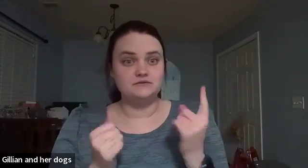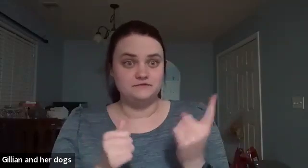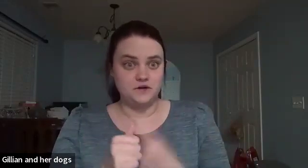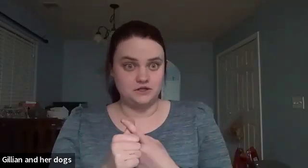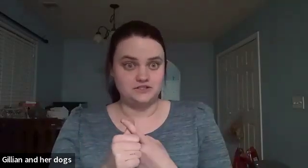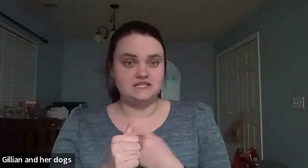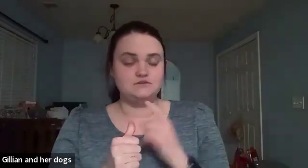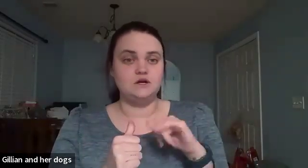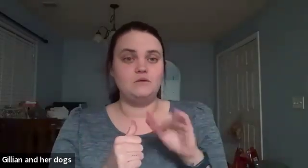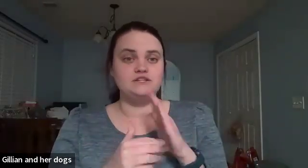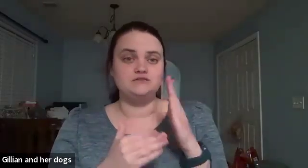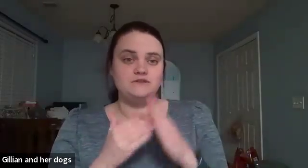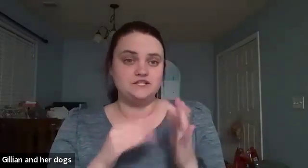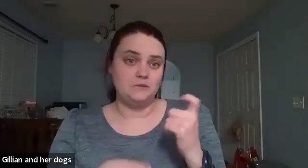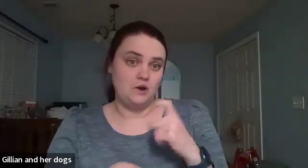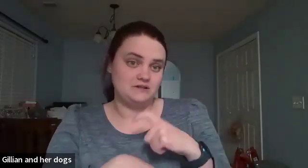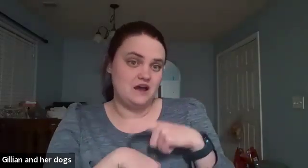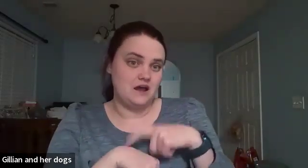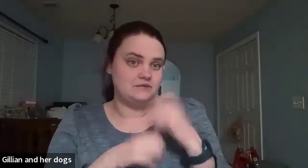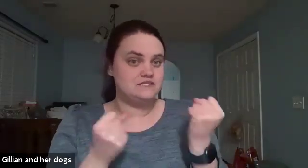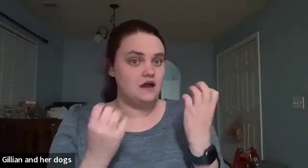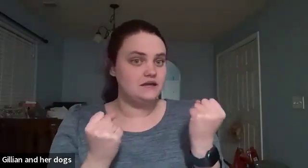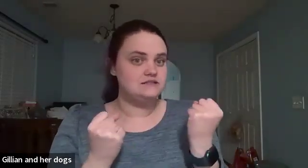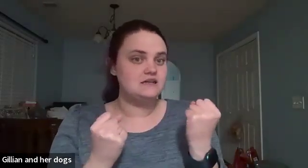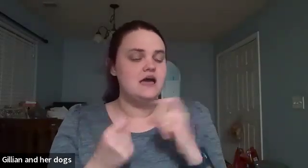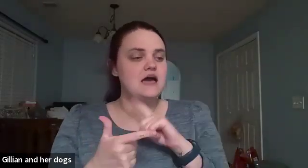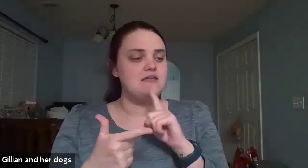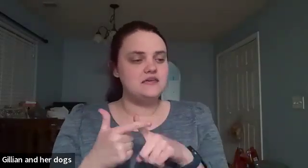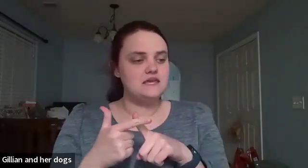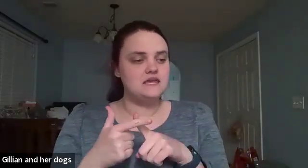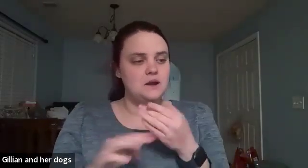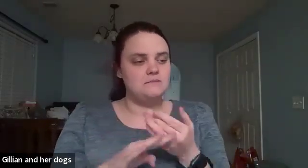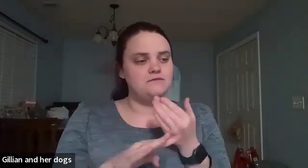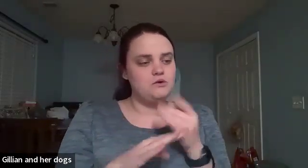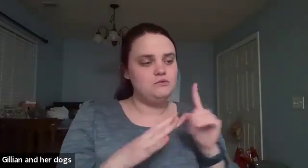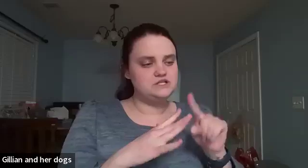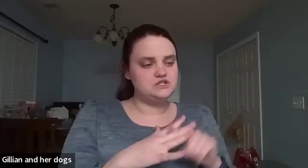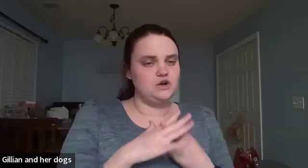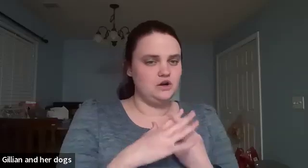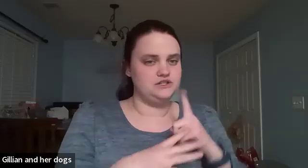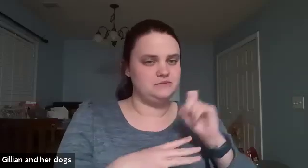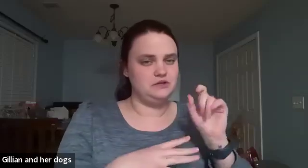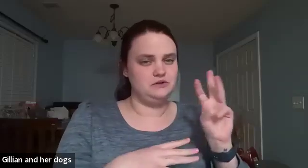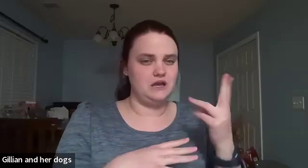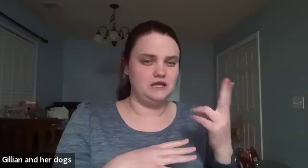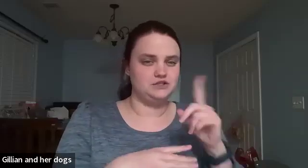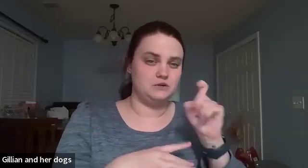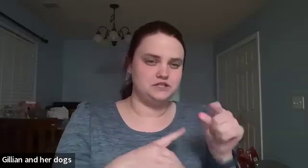do first is we're going to finish up our time signs. And then before we start our WH